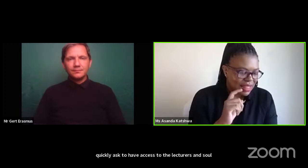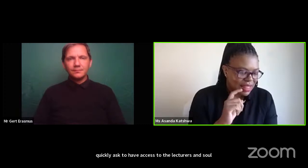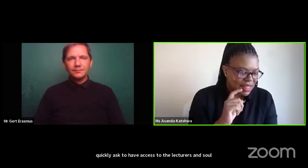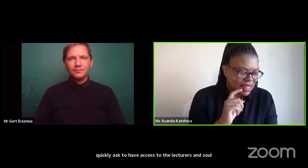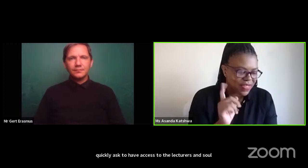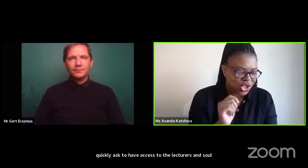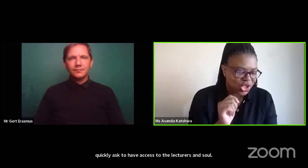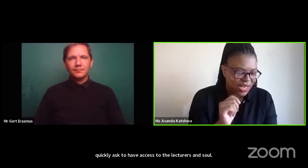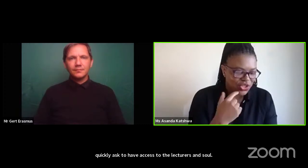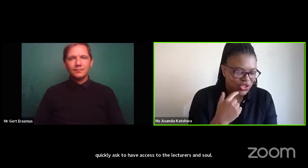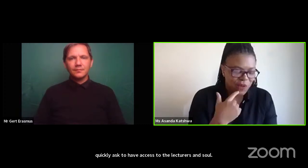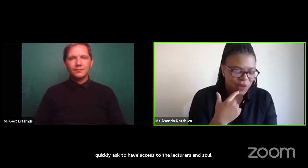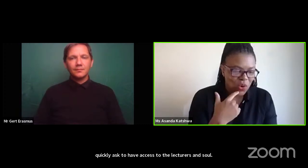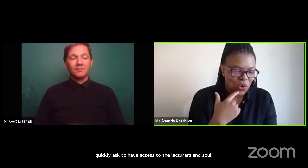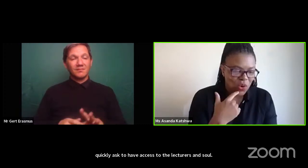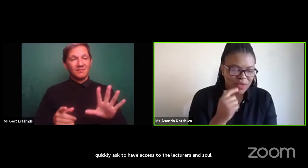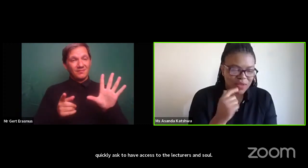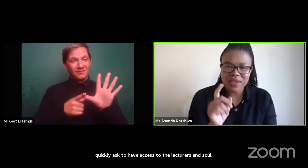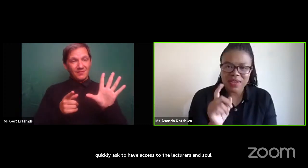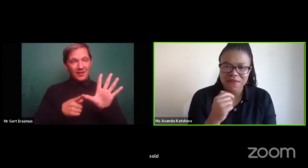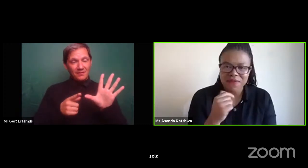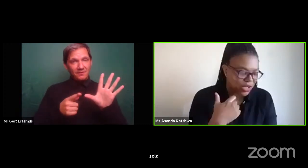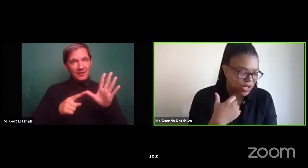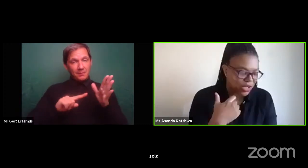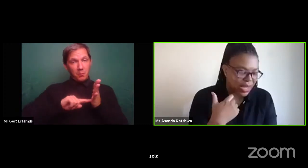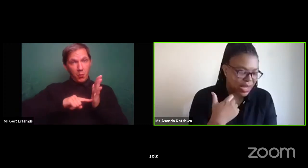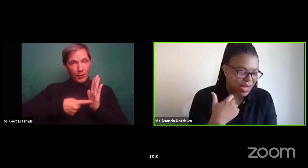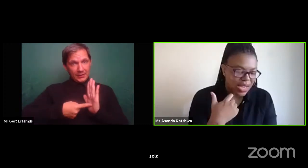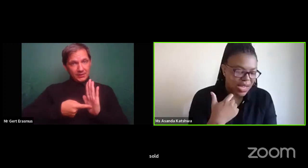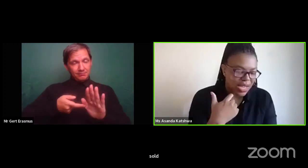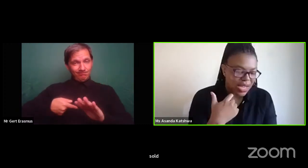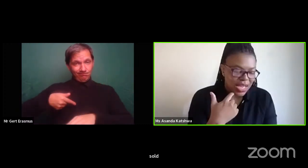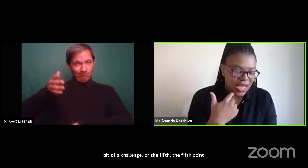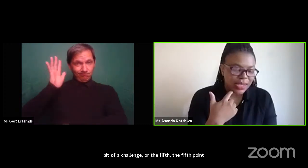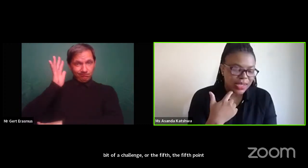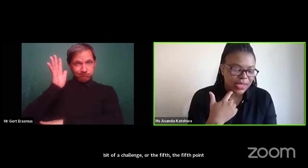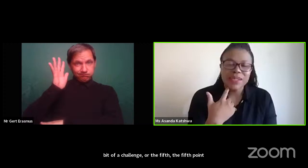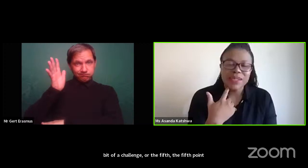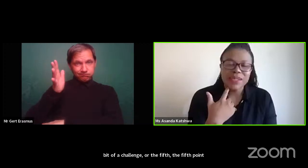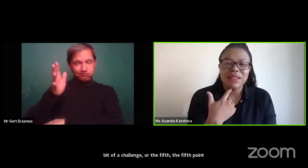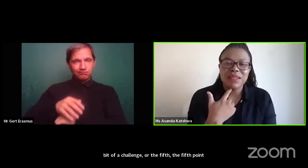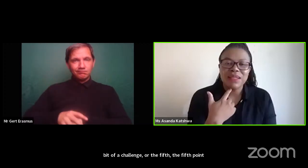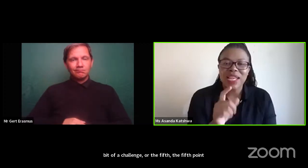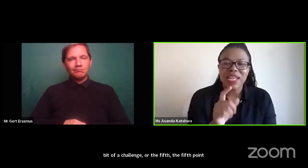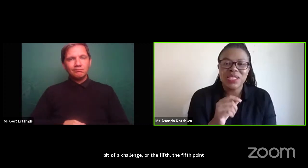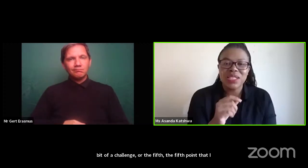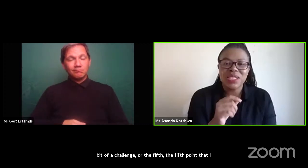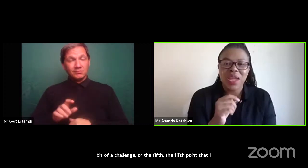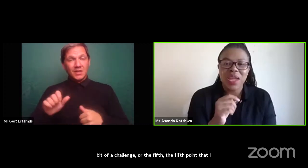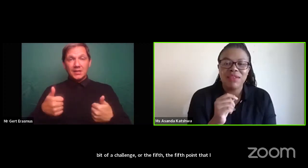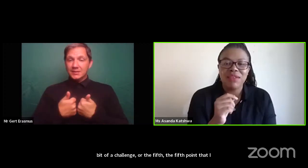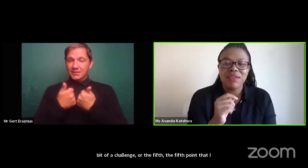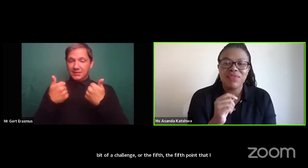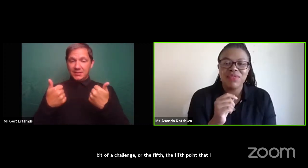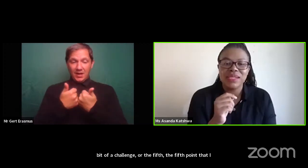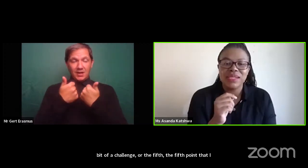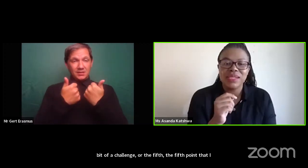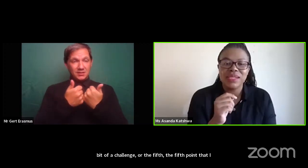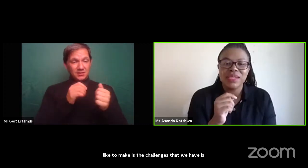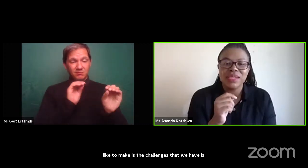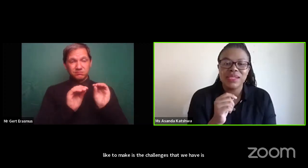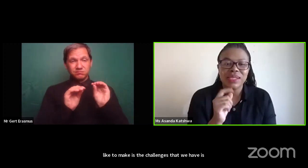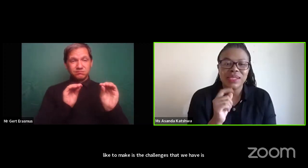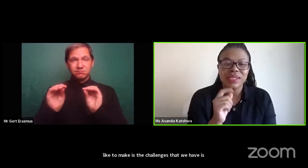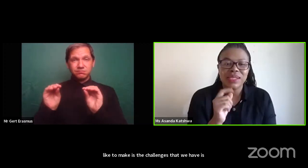The fifth challenge, or the fifth point that I would like to make, is the challenges that we have is our